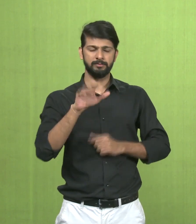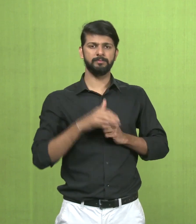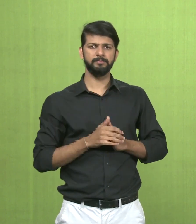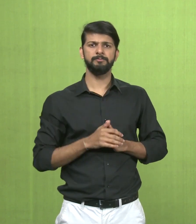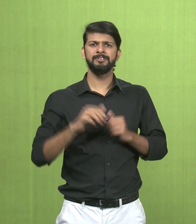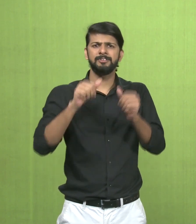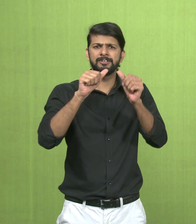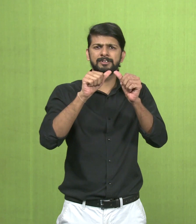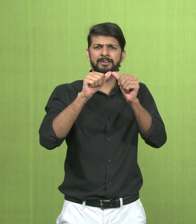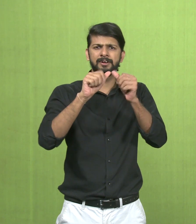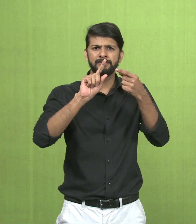Question number 5.